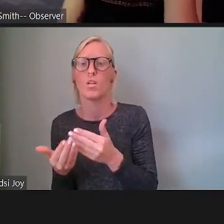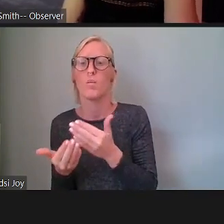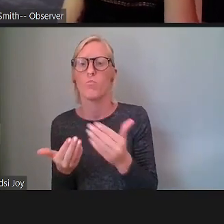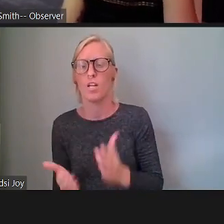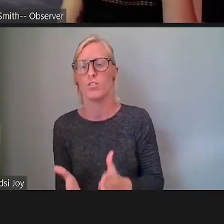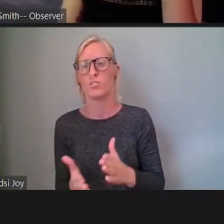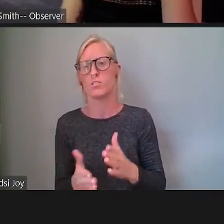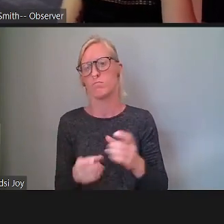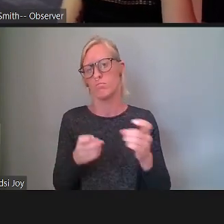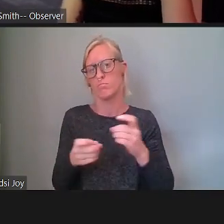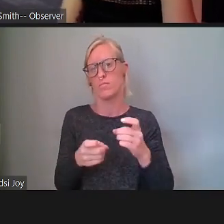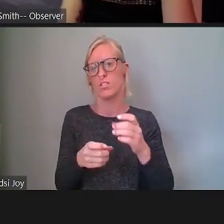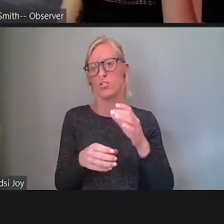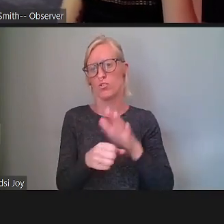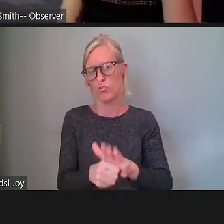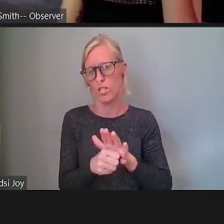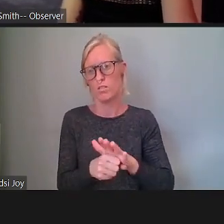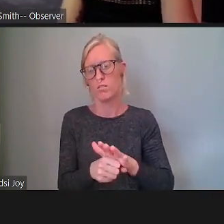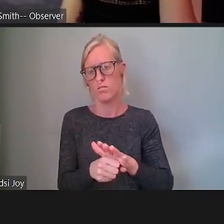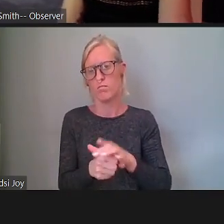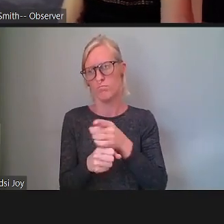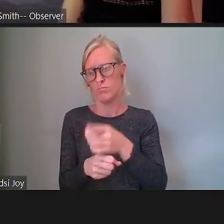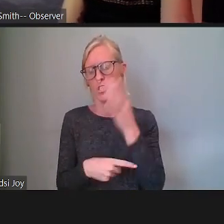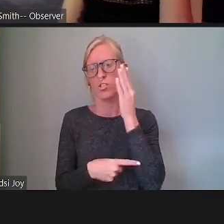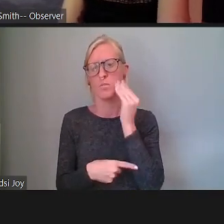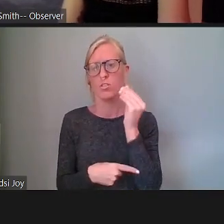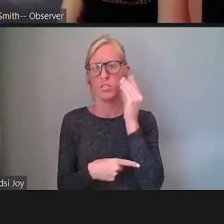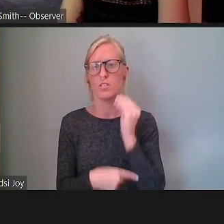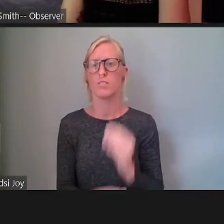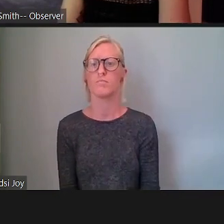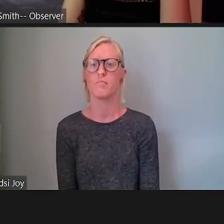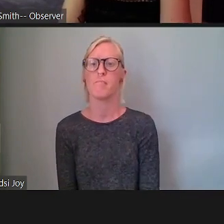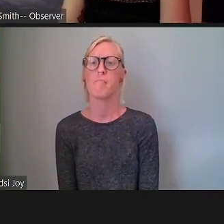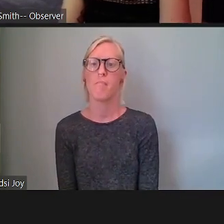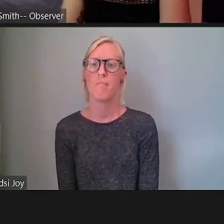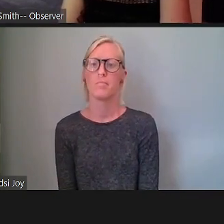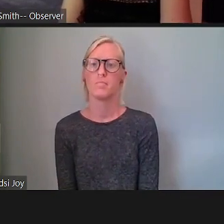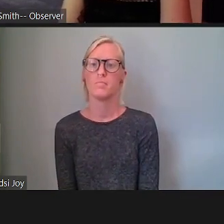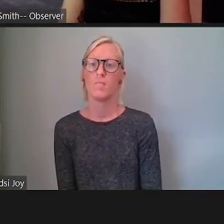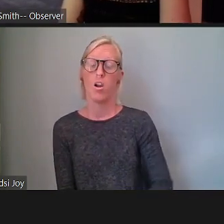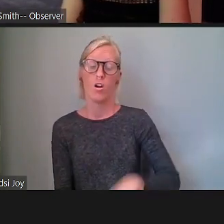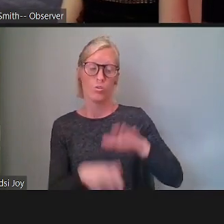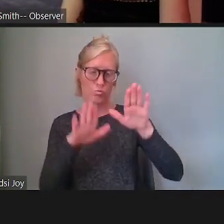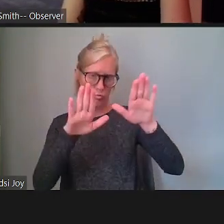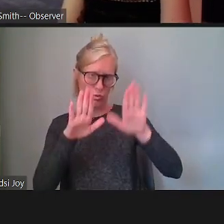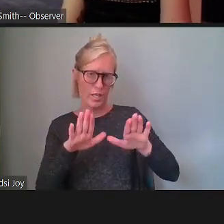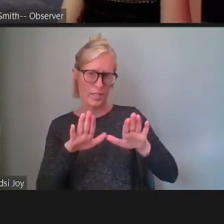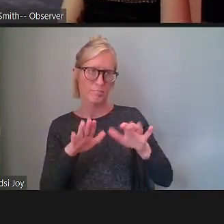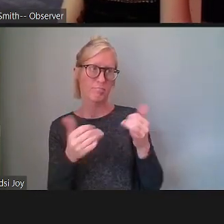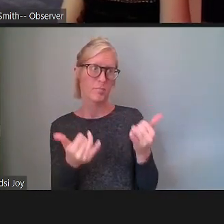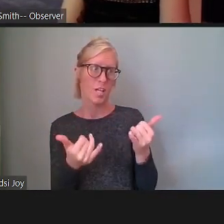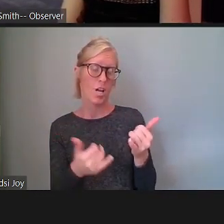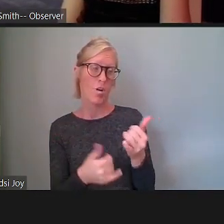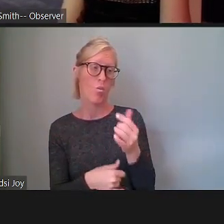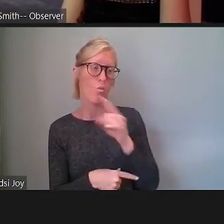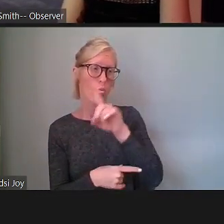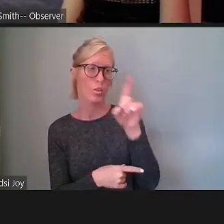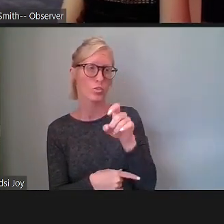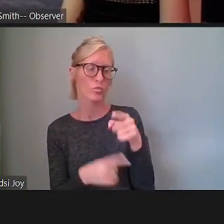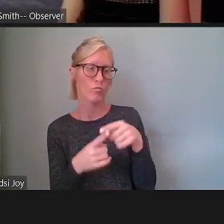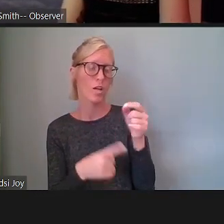experiencing. Great. There's a question from Twitter about